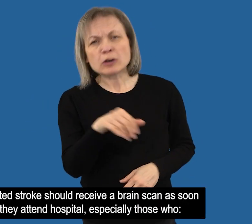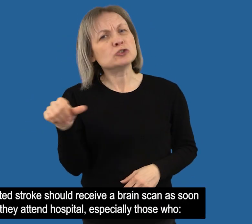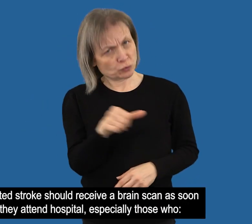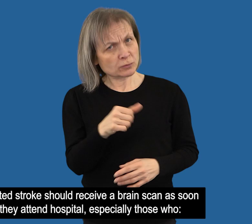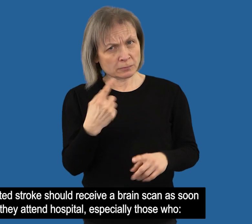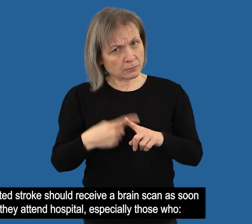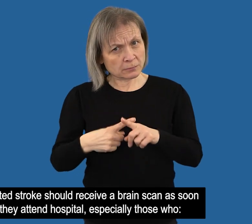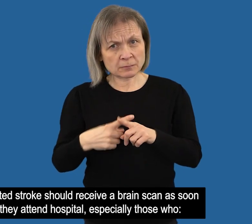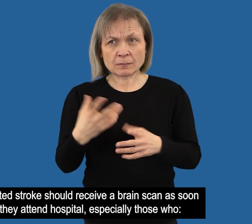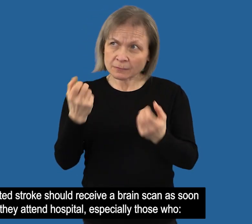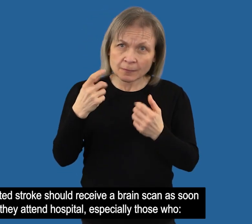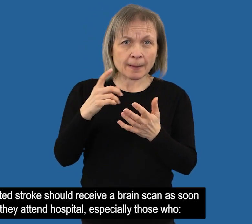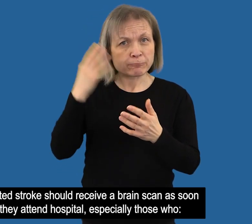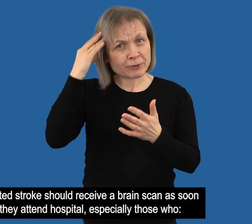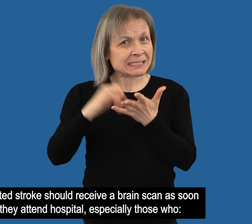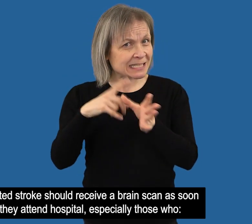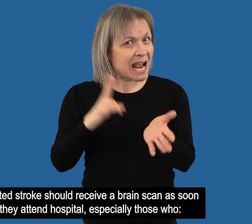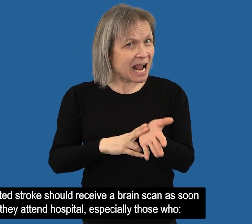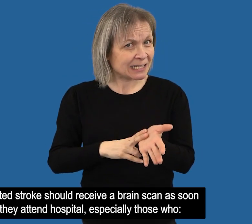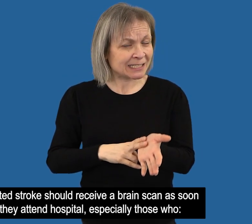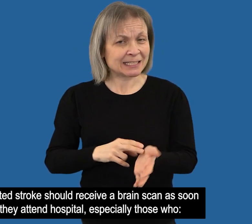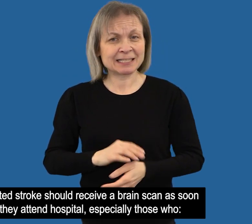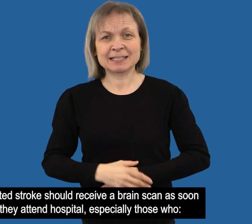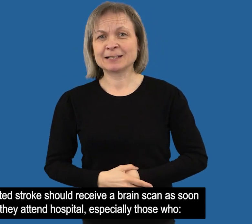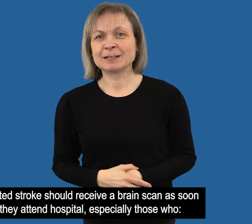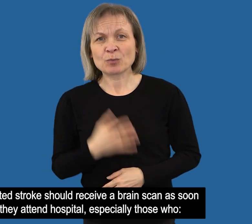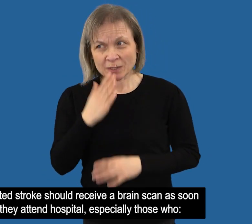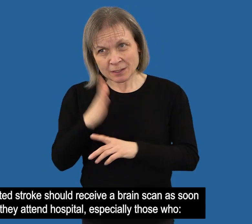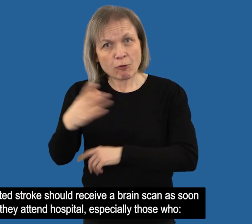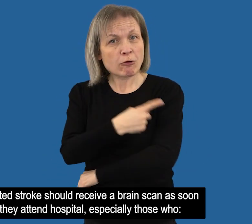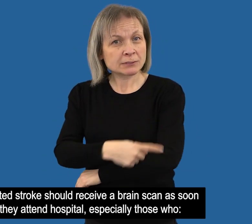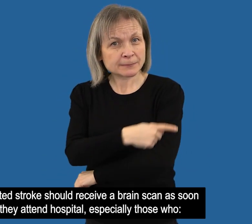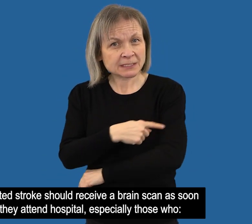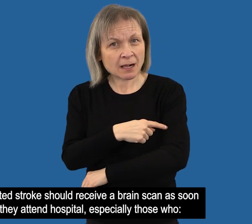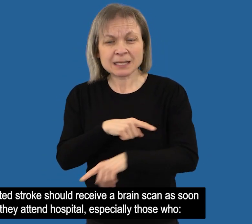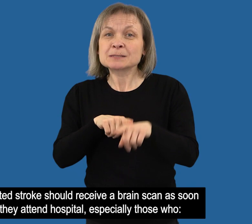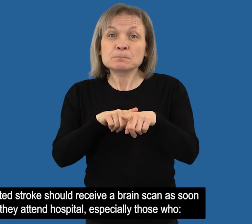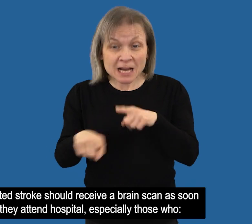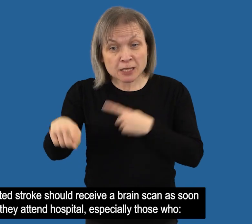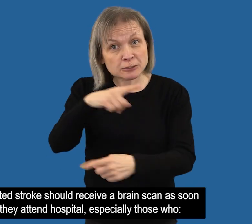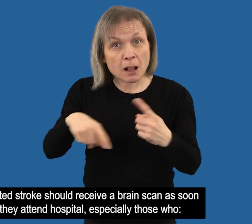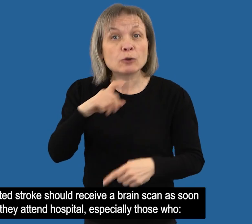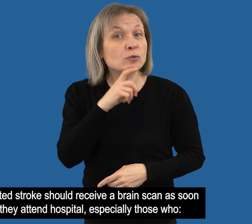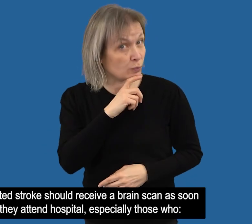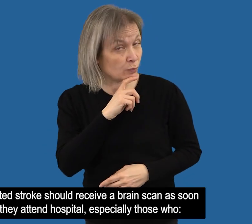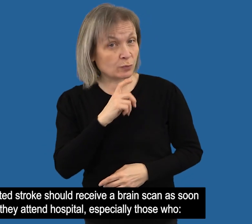Everyone with suspected stroke should receive a brain scan as soon as possible when they attend hospital,